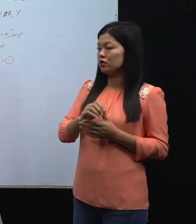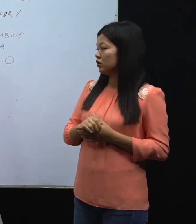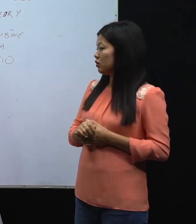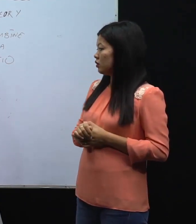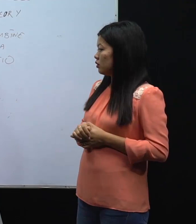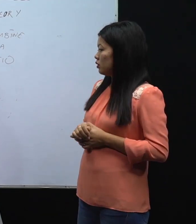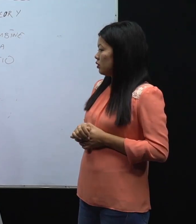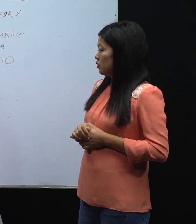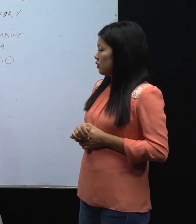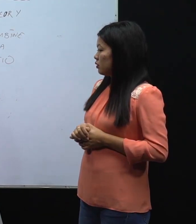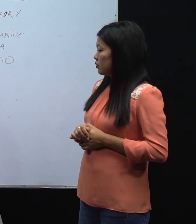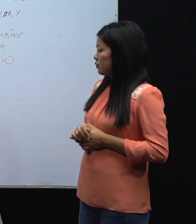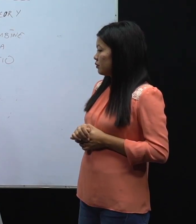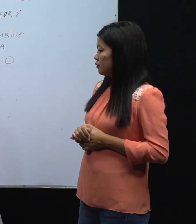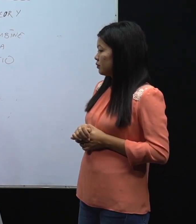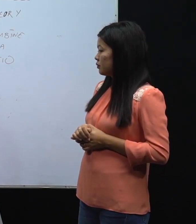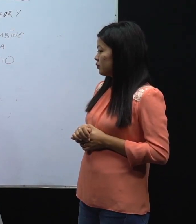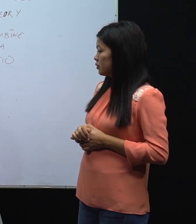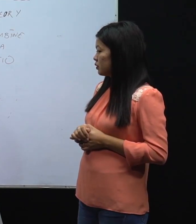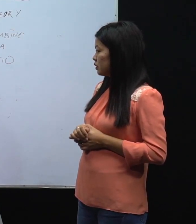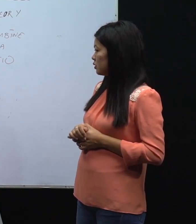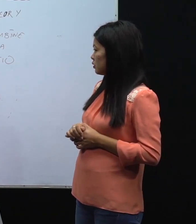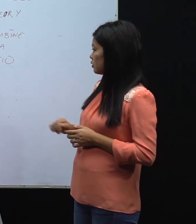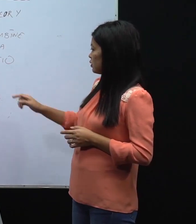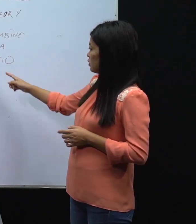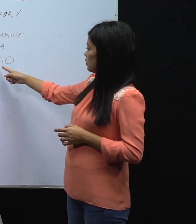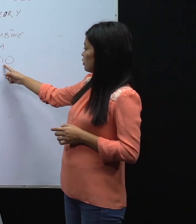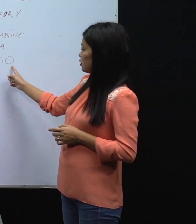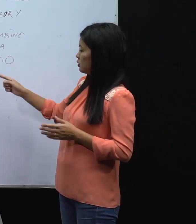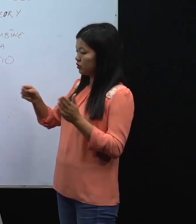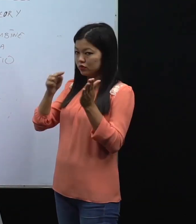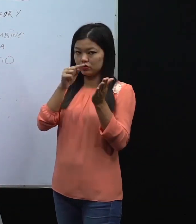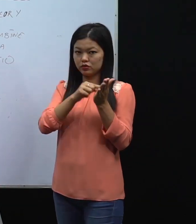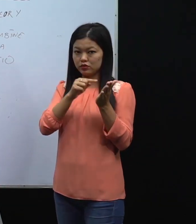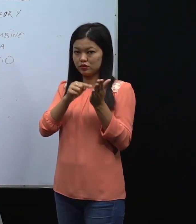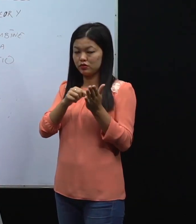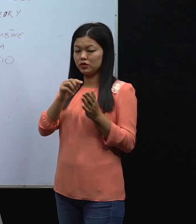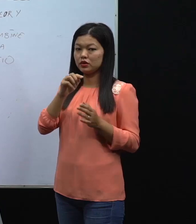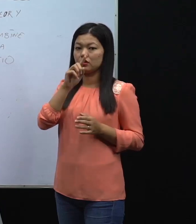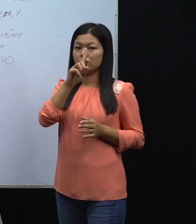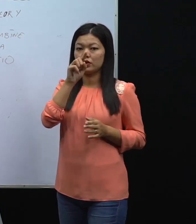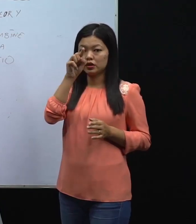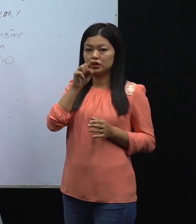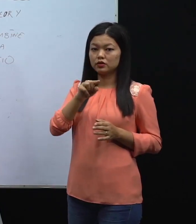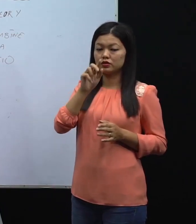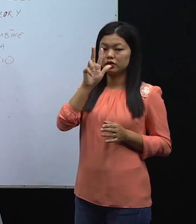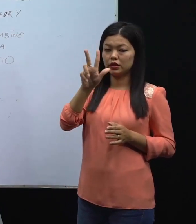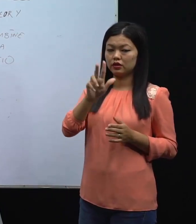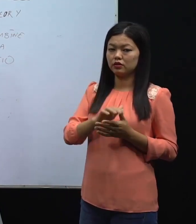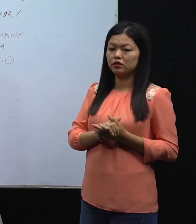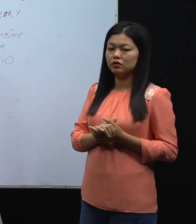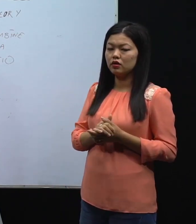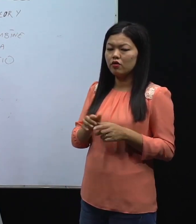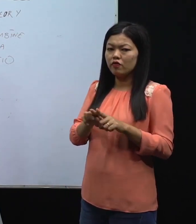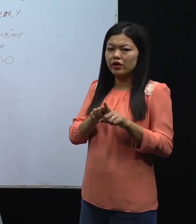means the ratio is 1:8, right? So now even if we have 100 grams, okay, even